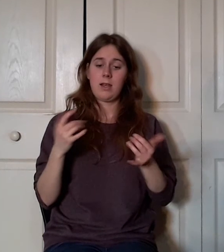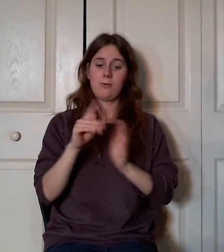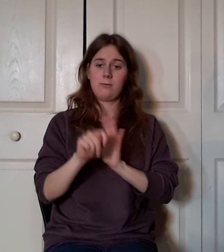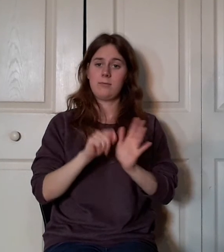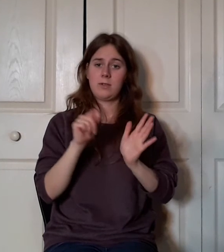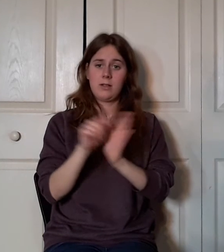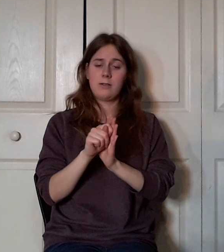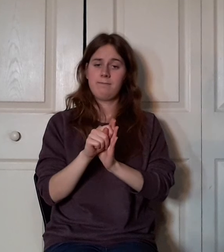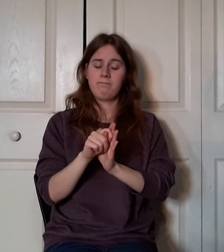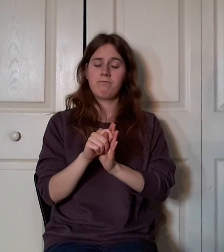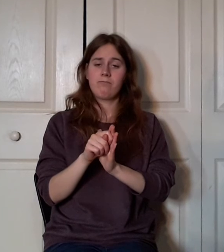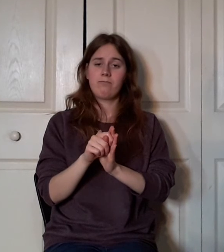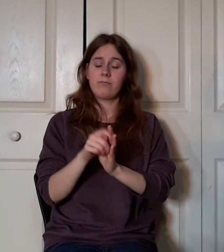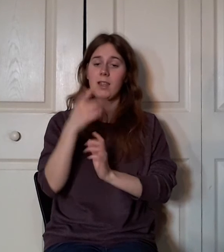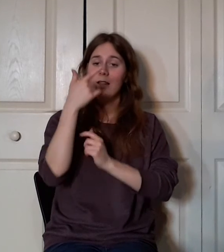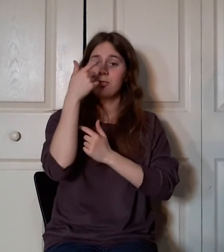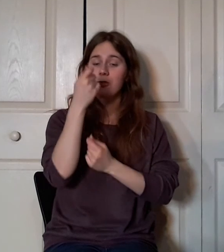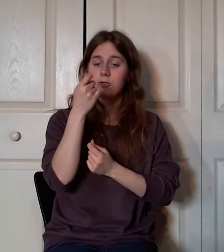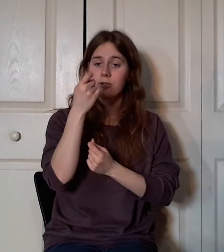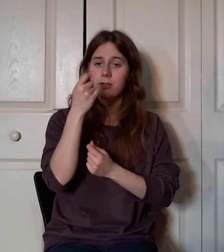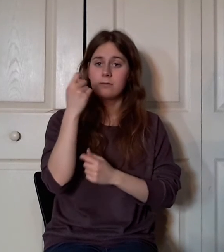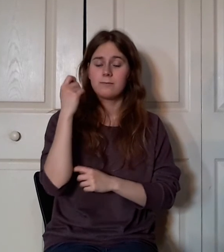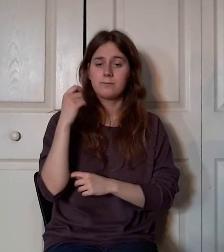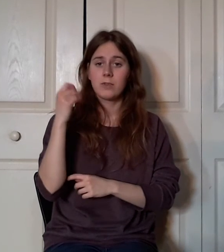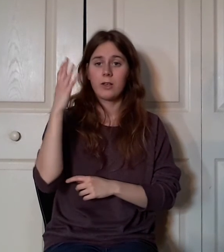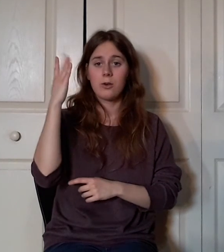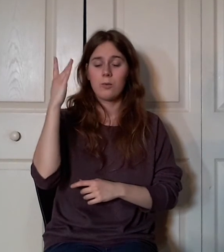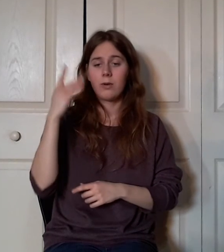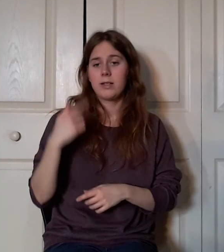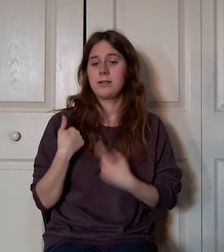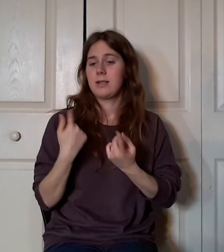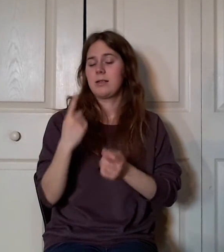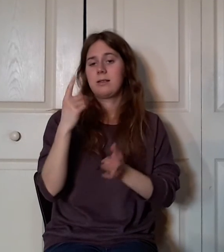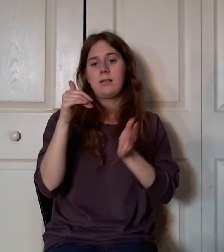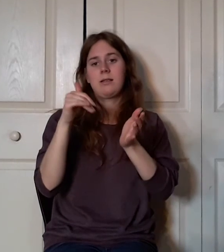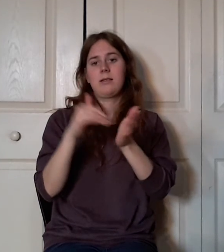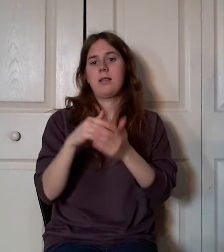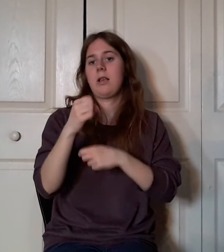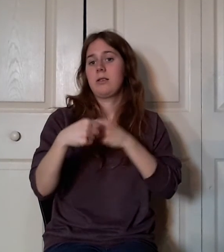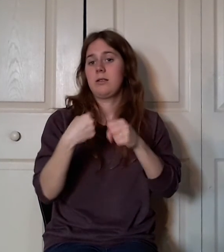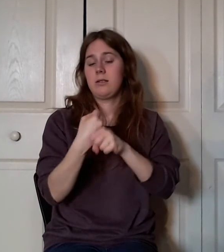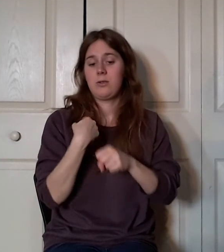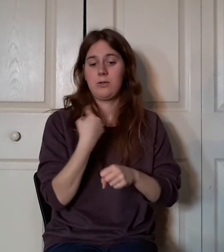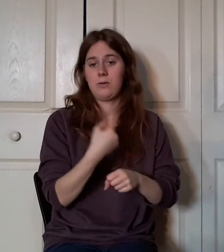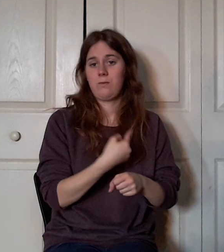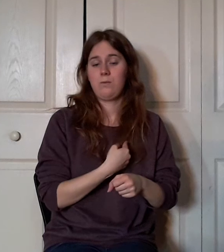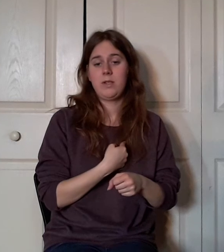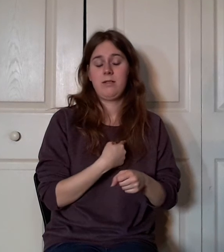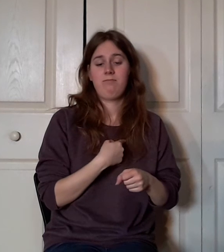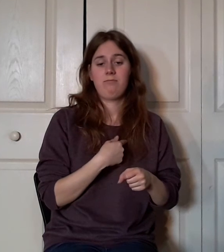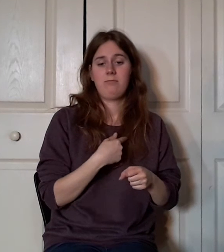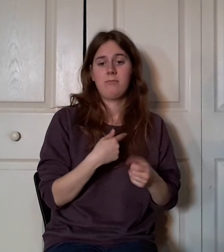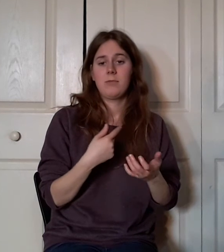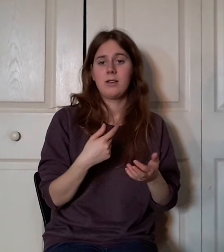For many thousands of years, we were breeding things, but now we're learning to manipulate things at a very fine-grained